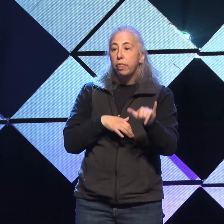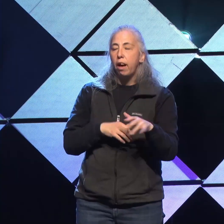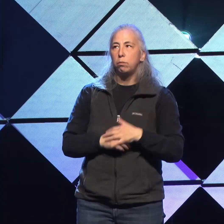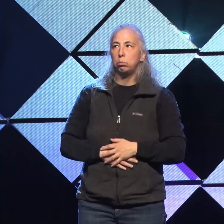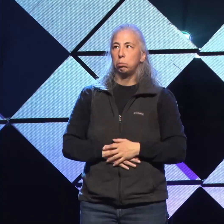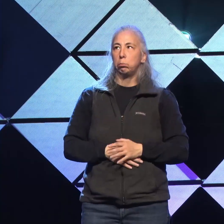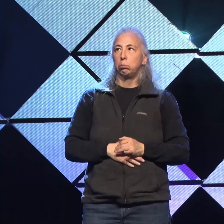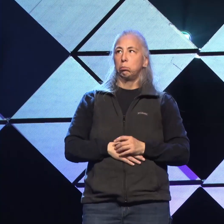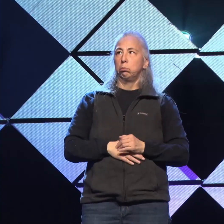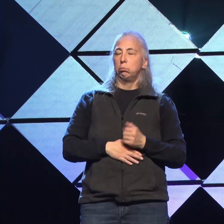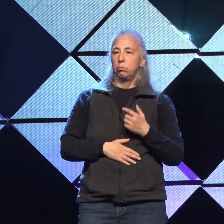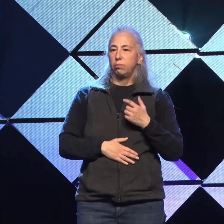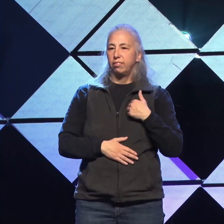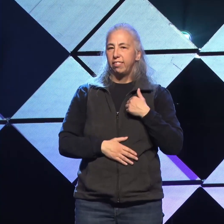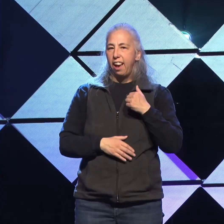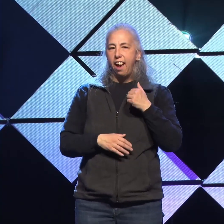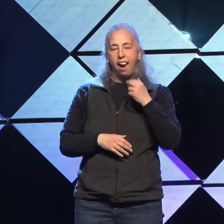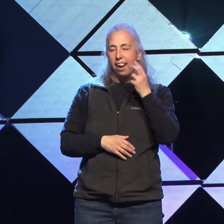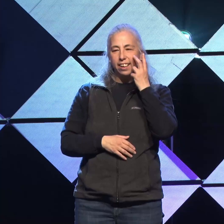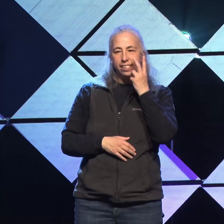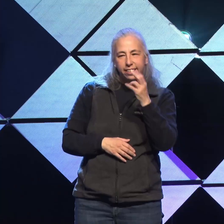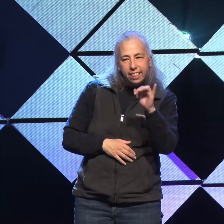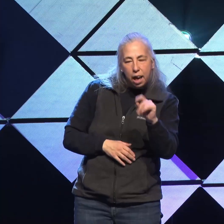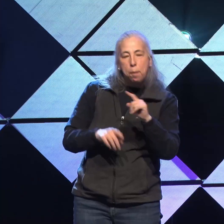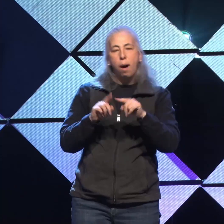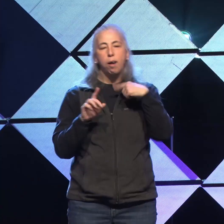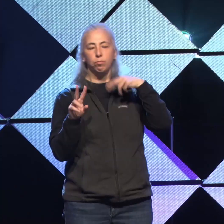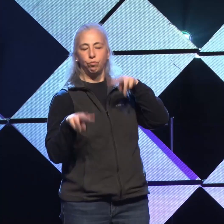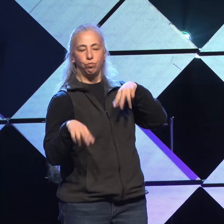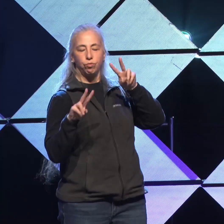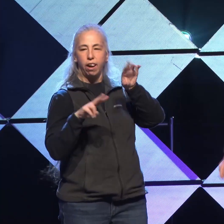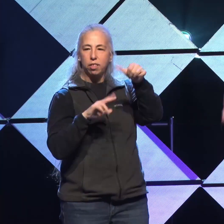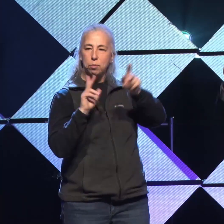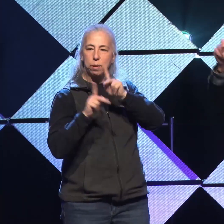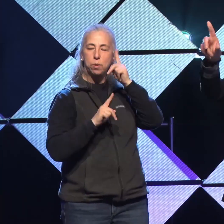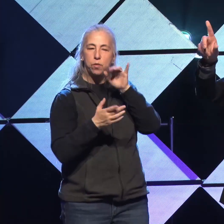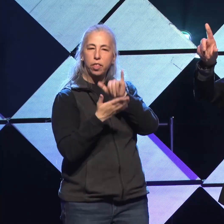We don't see it in ourselves. There's a lot of stuff